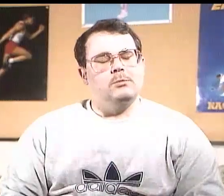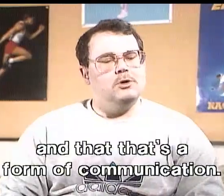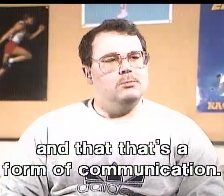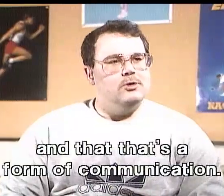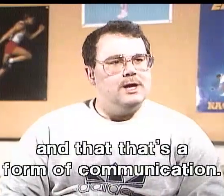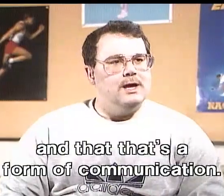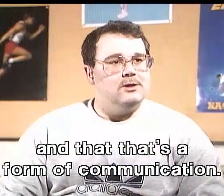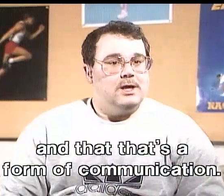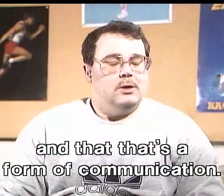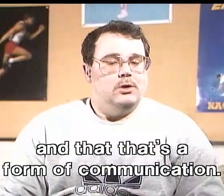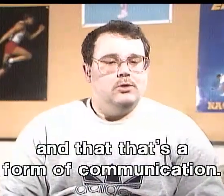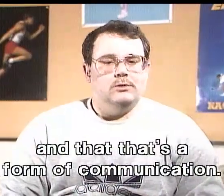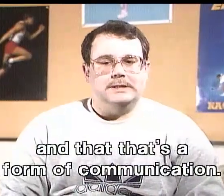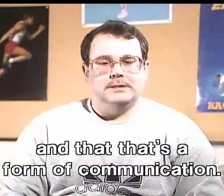of communication that they were using.